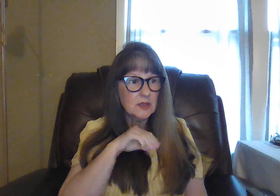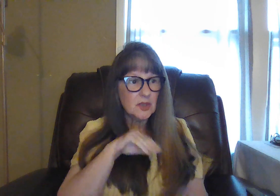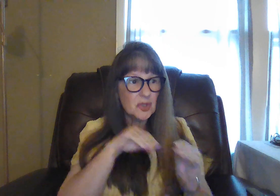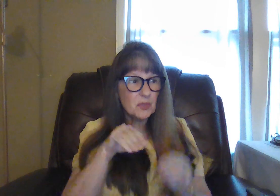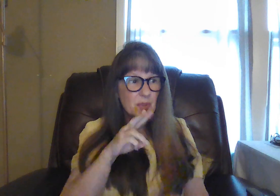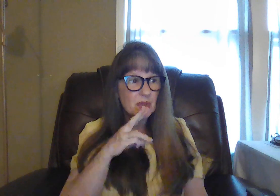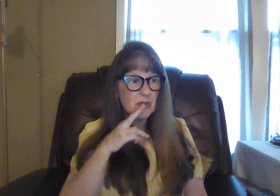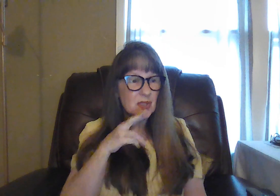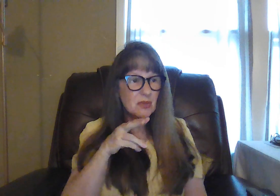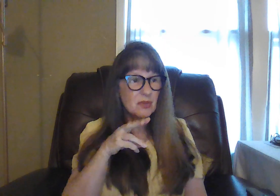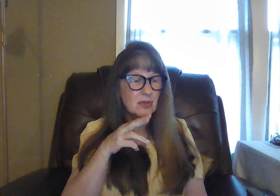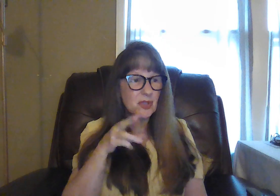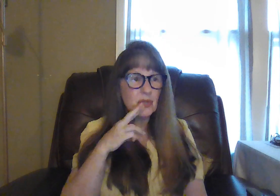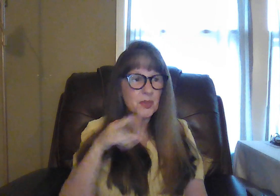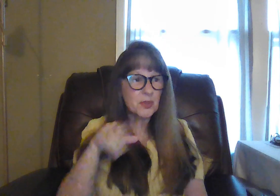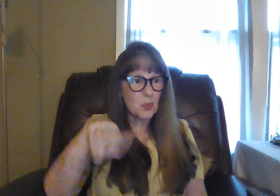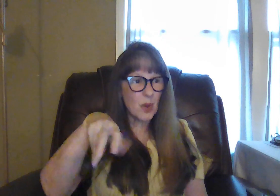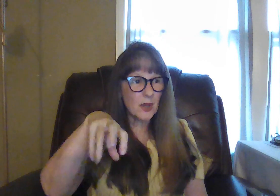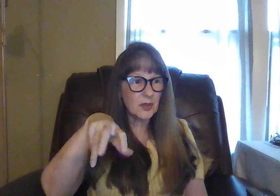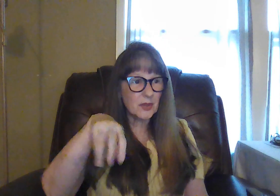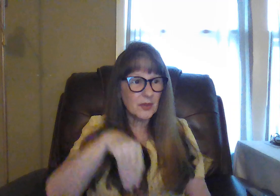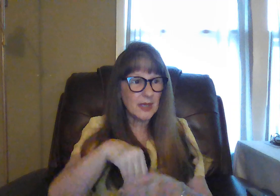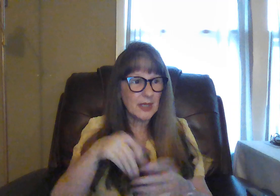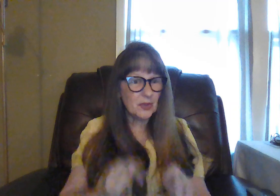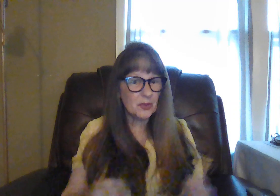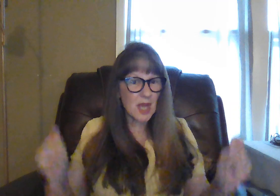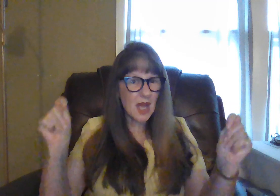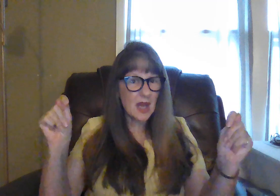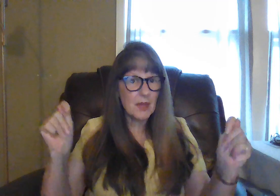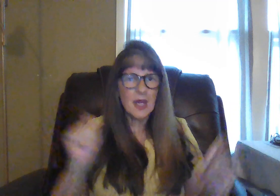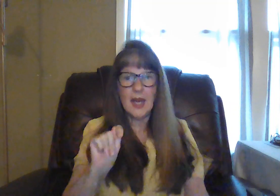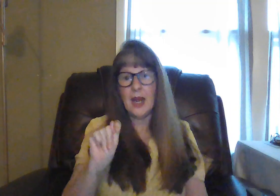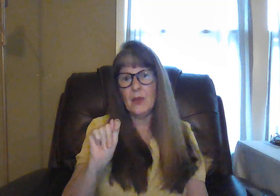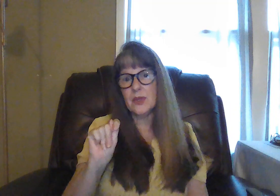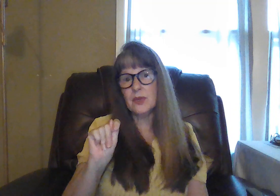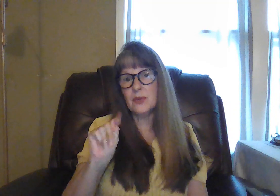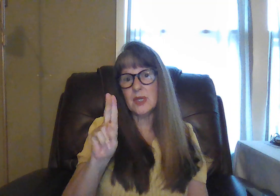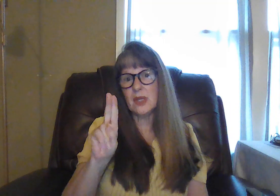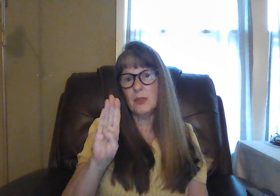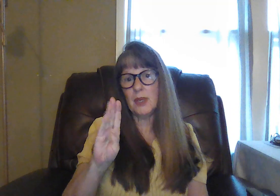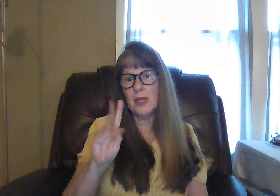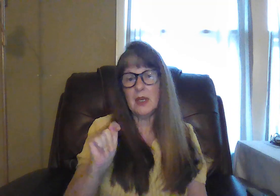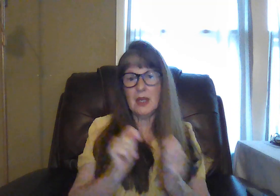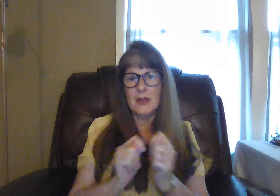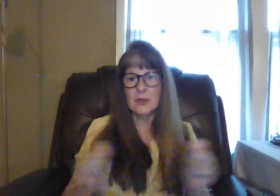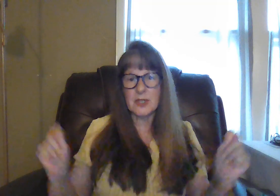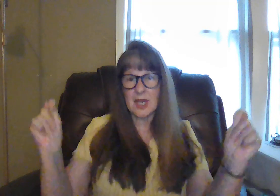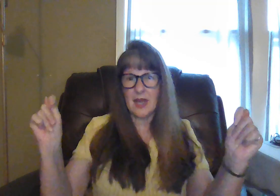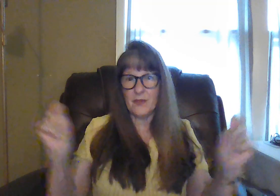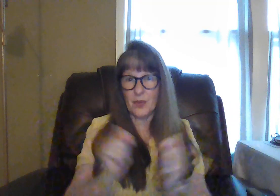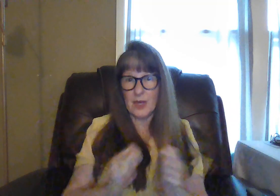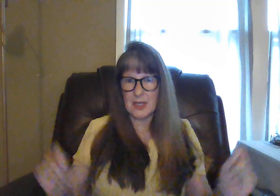Did you put the water in your tub? And I would do TUB, and here's a sign for it, a